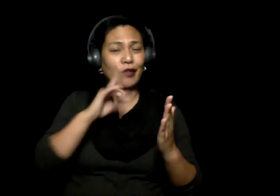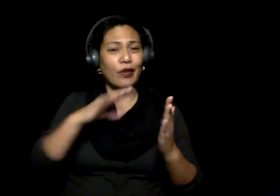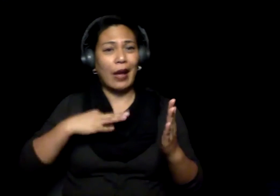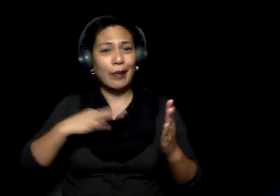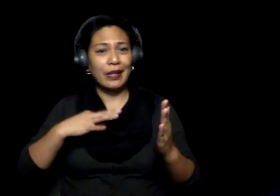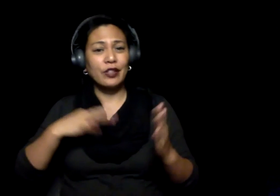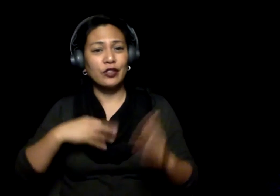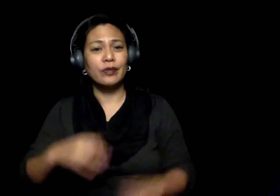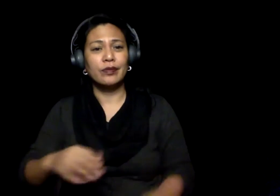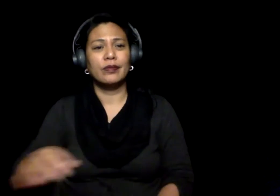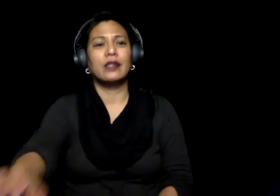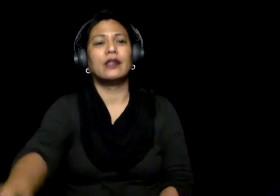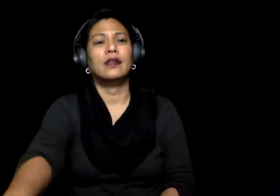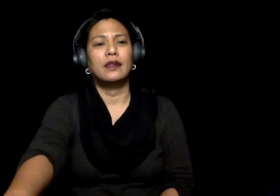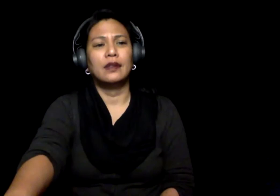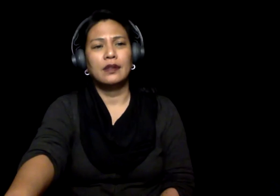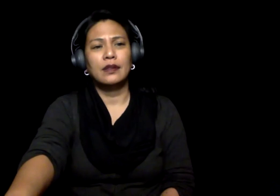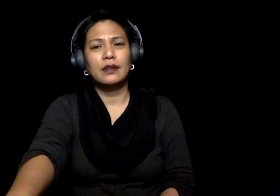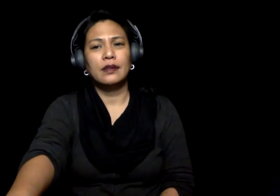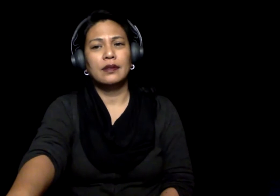application.